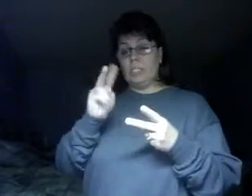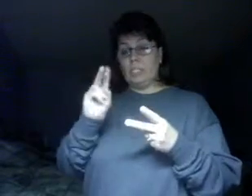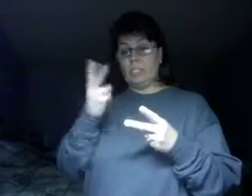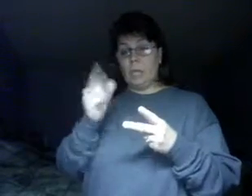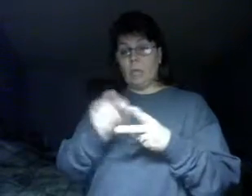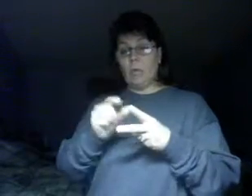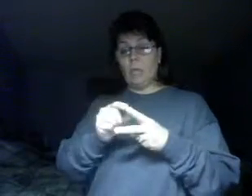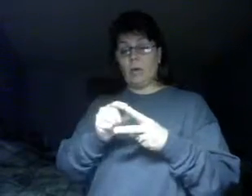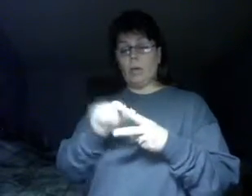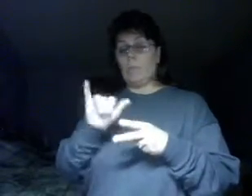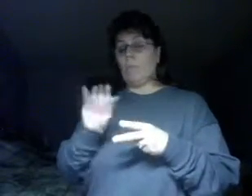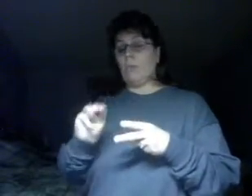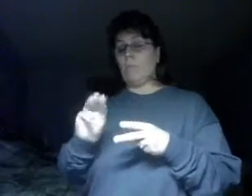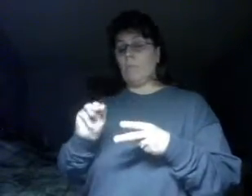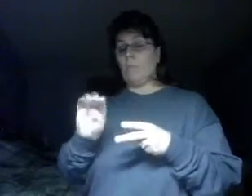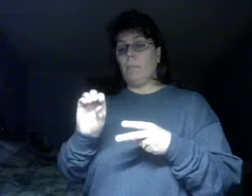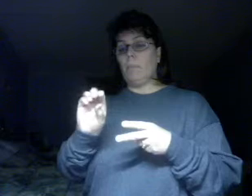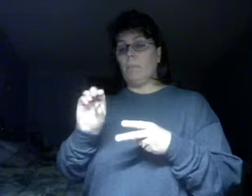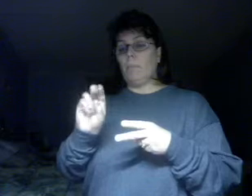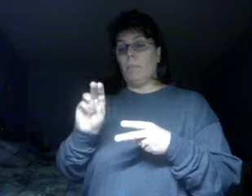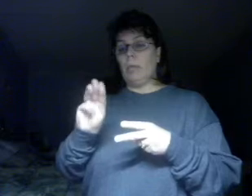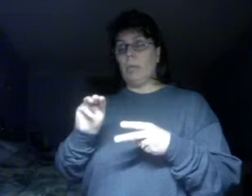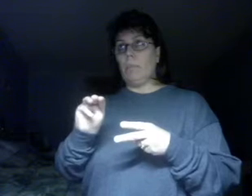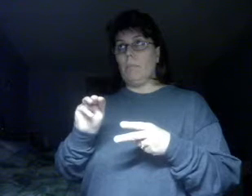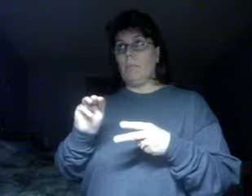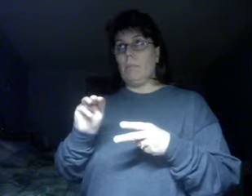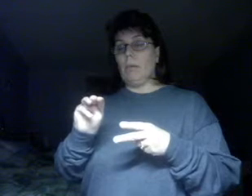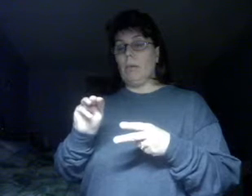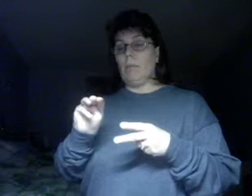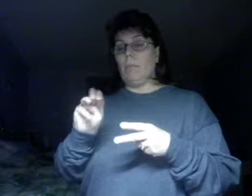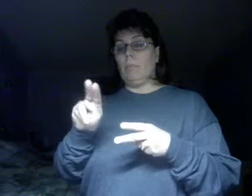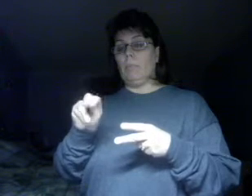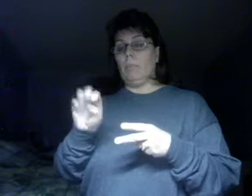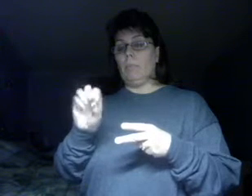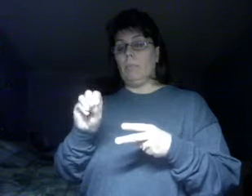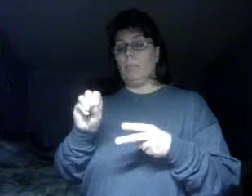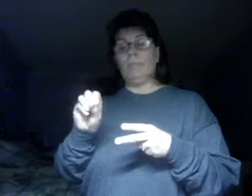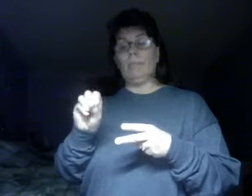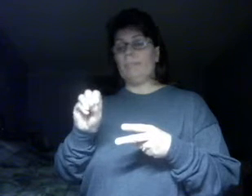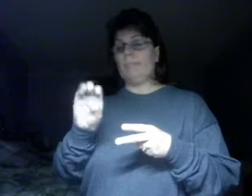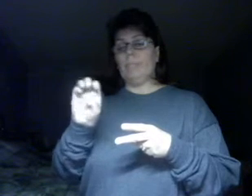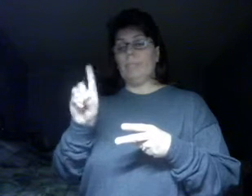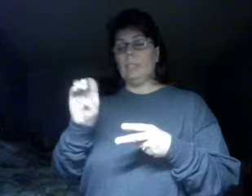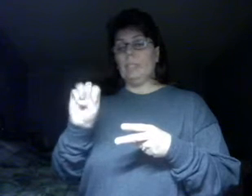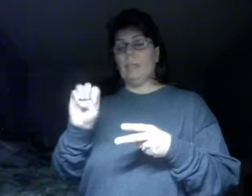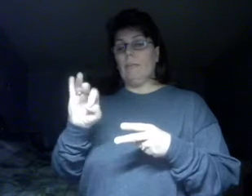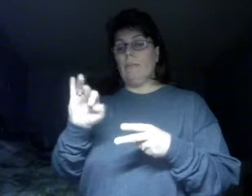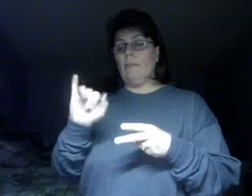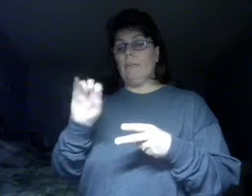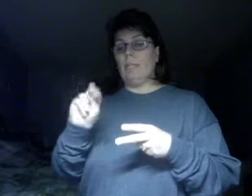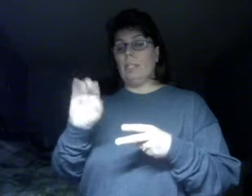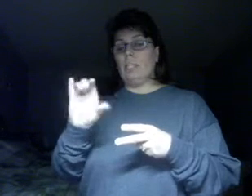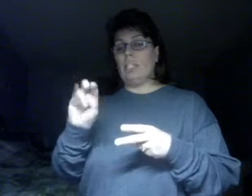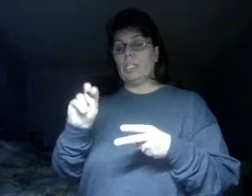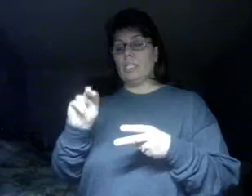the body's immune system, the thing that protects us from disease and infection. The last word is the most important, virus.